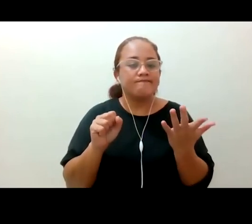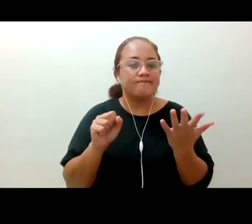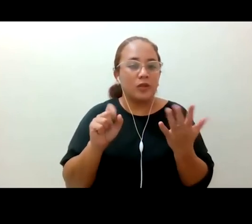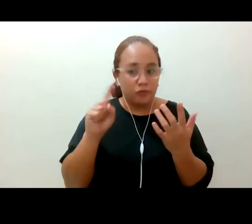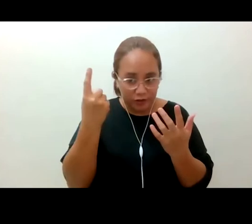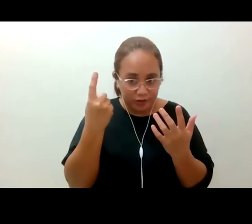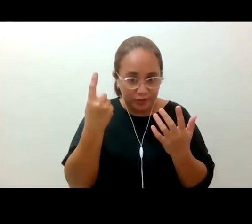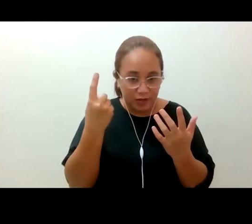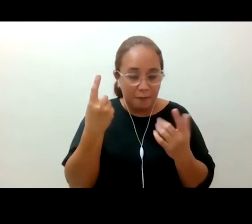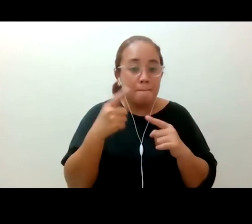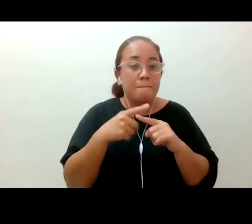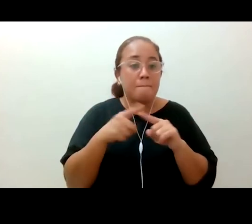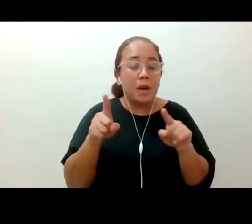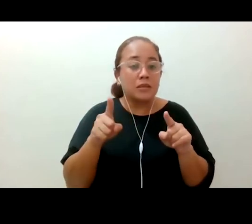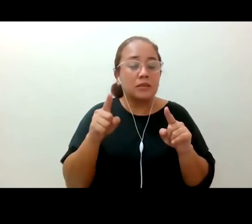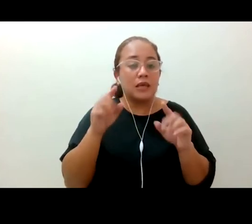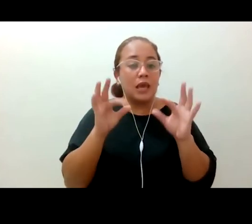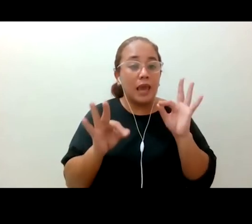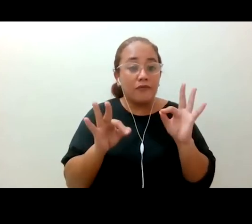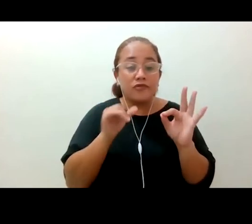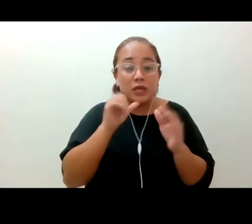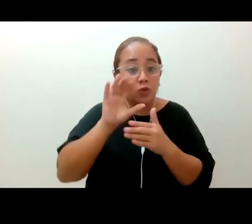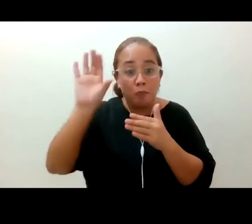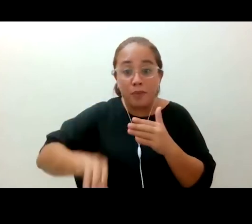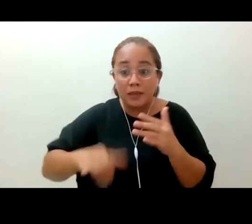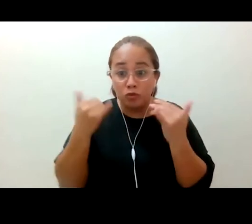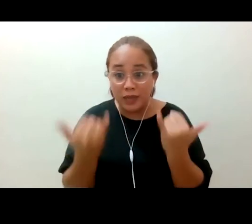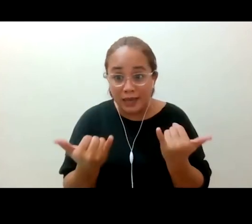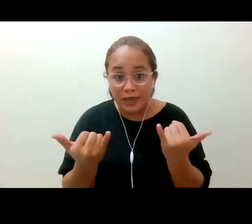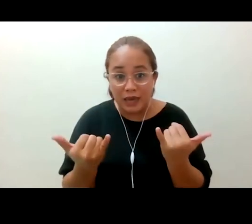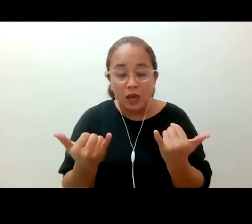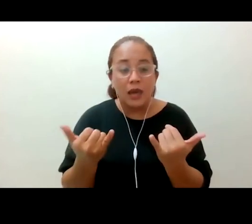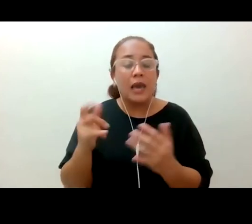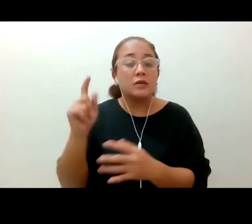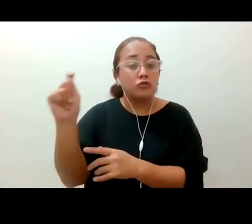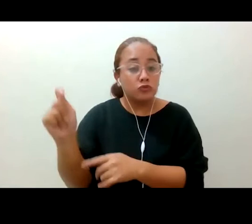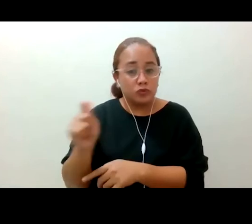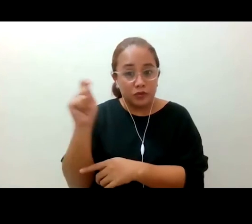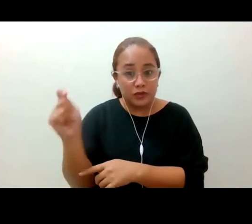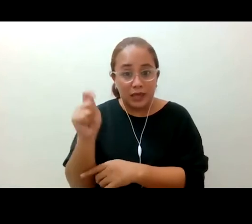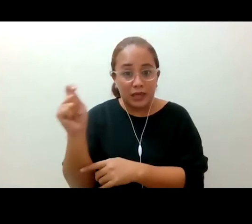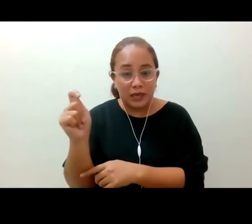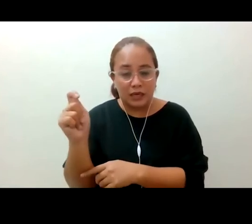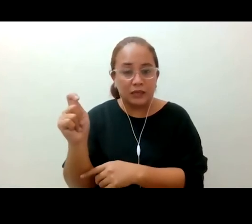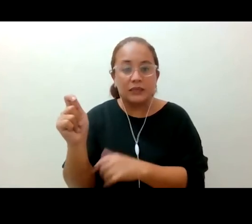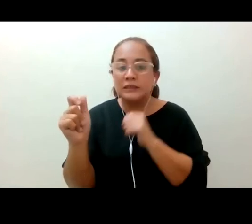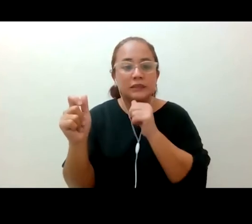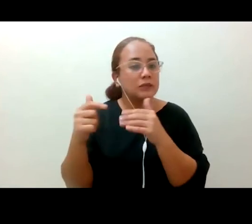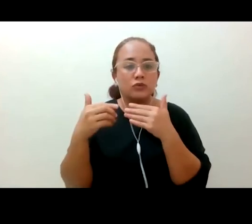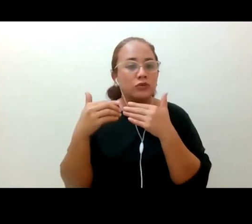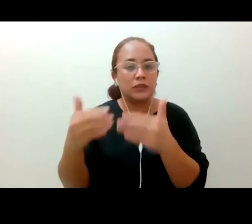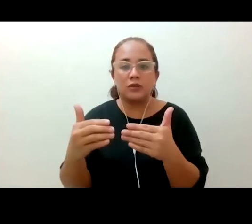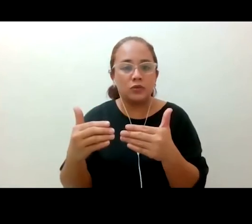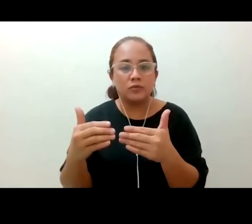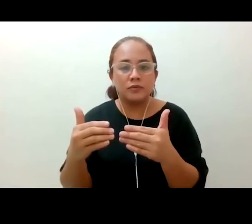first. But if we don't finish that today, then on Tuesday, we're not going to continue